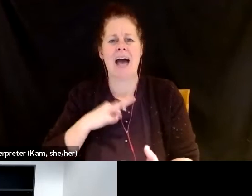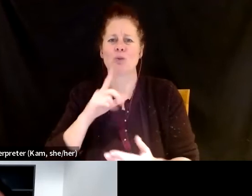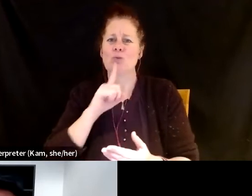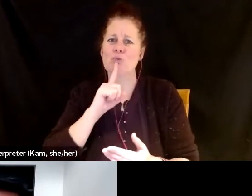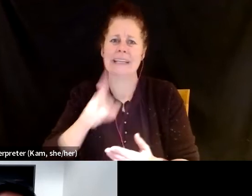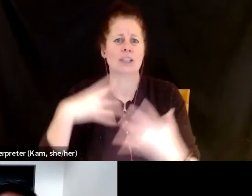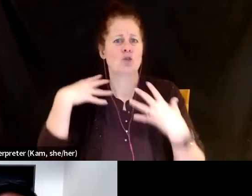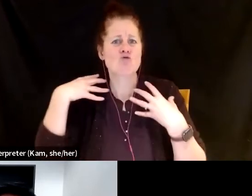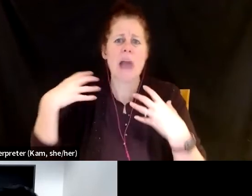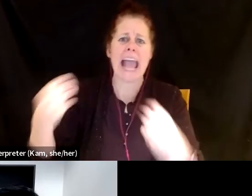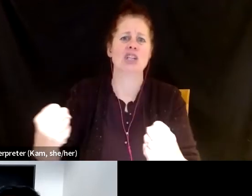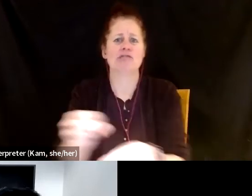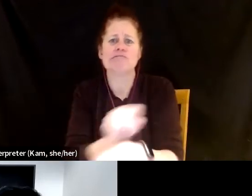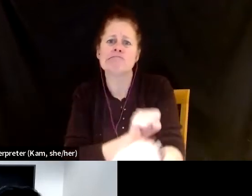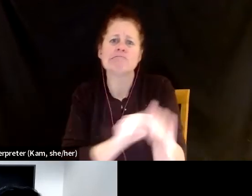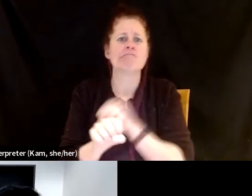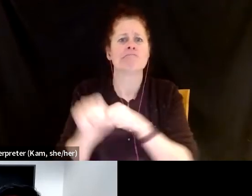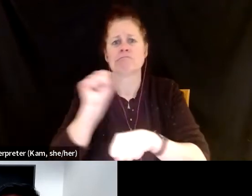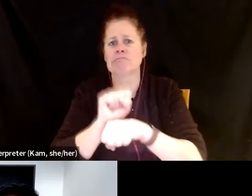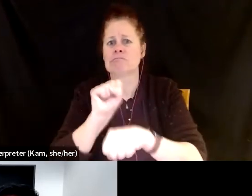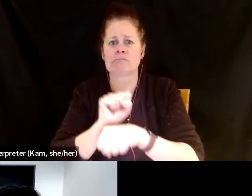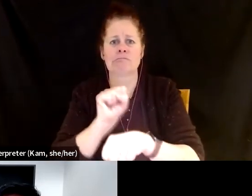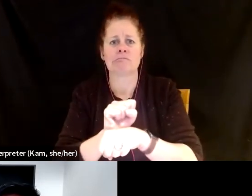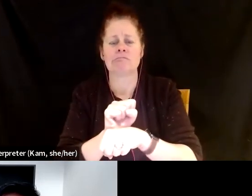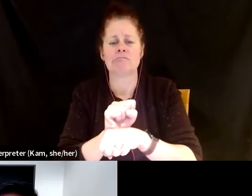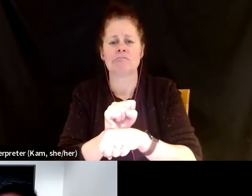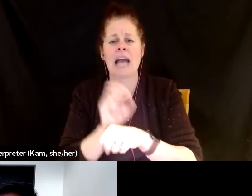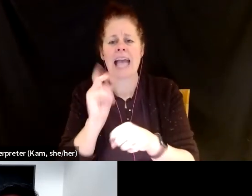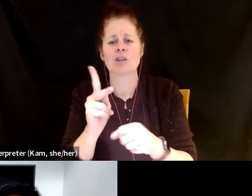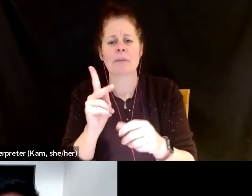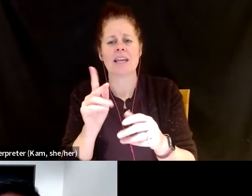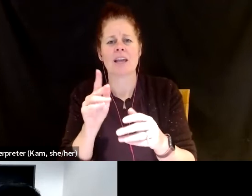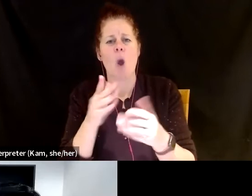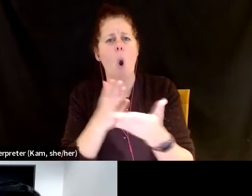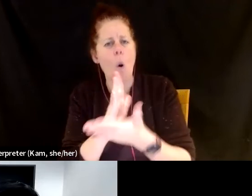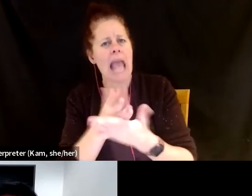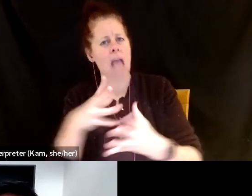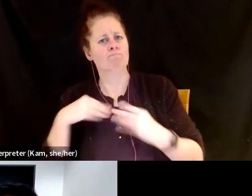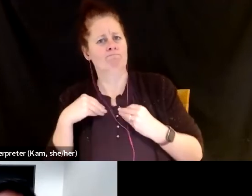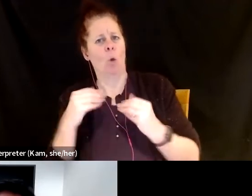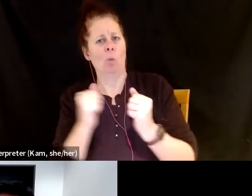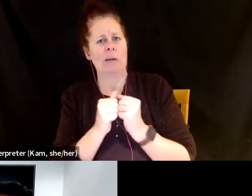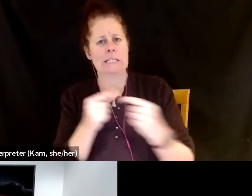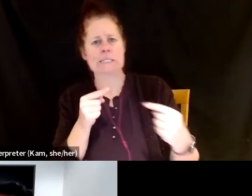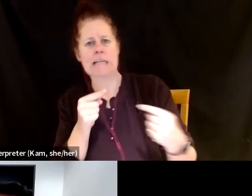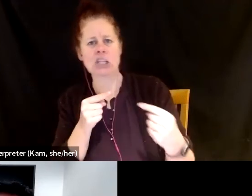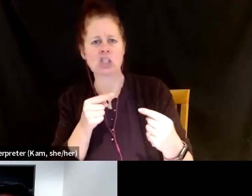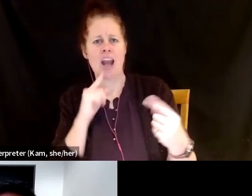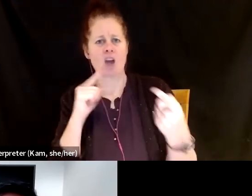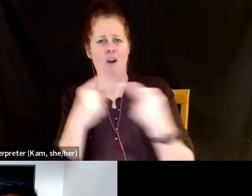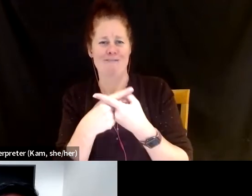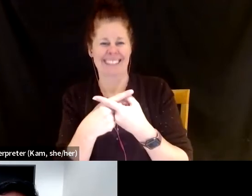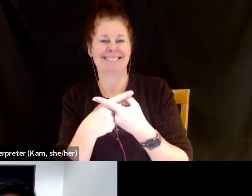courageous, and willing to, you know, be okay with tension and conflict and sharing it with me and others as far as